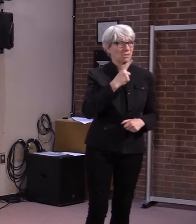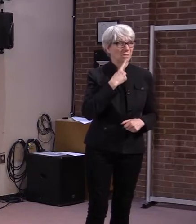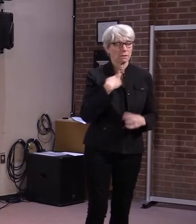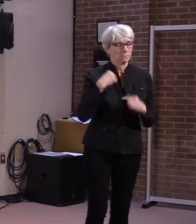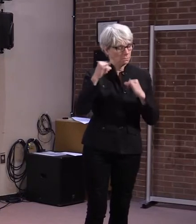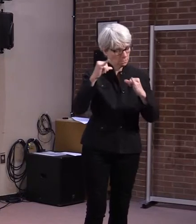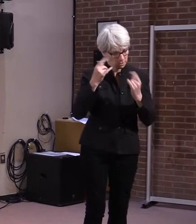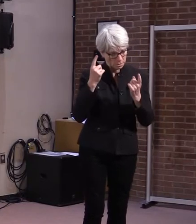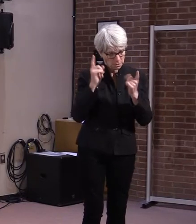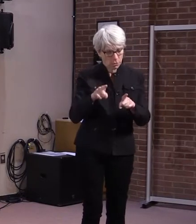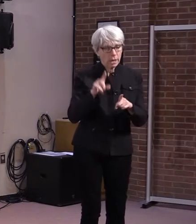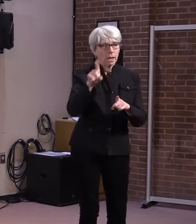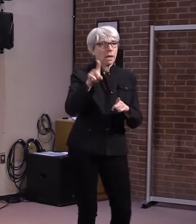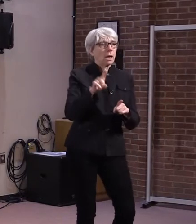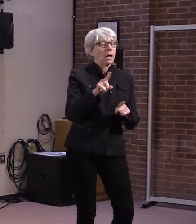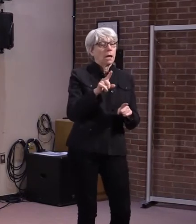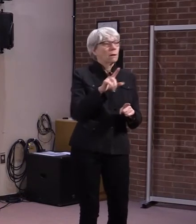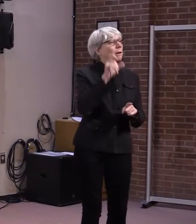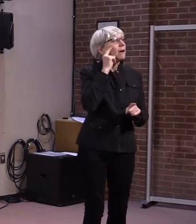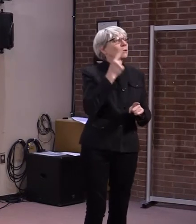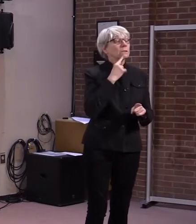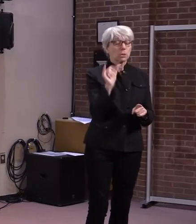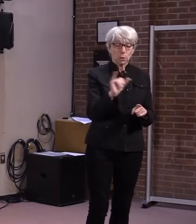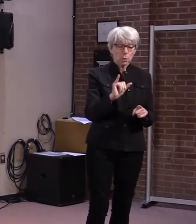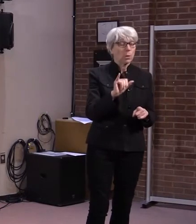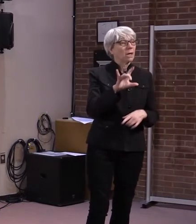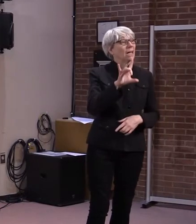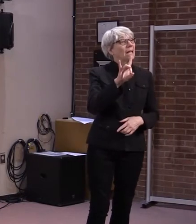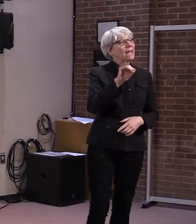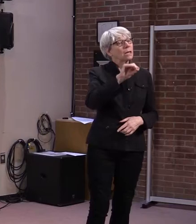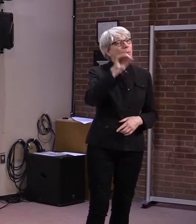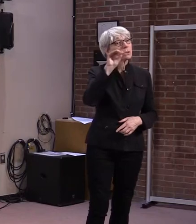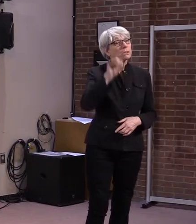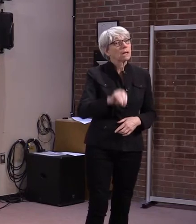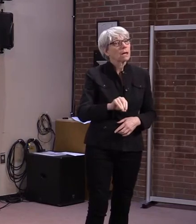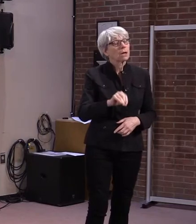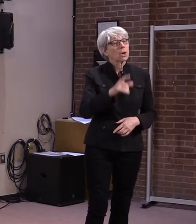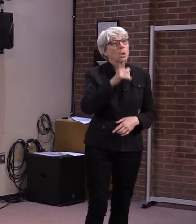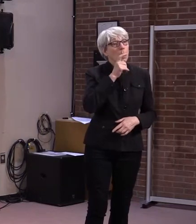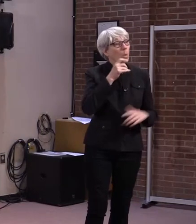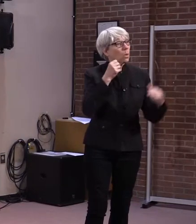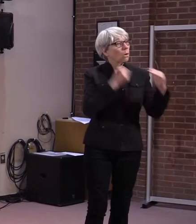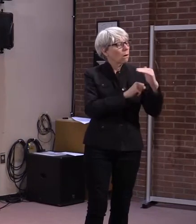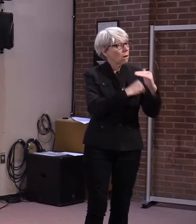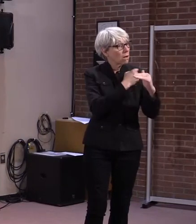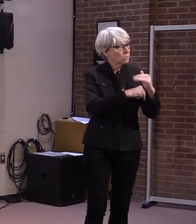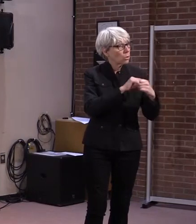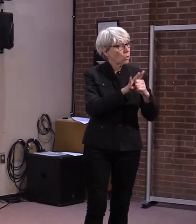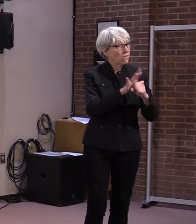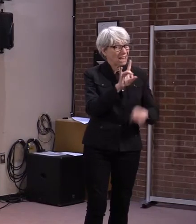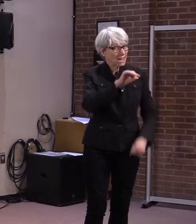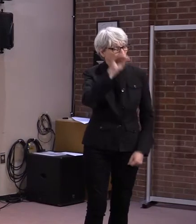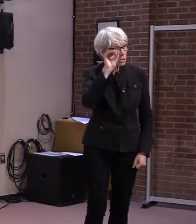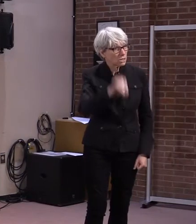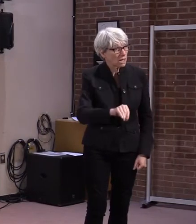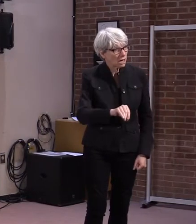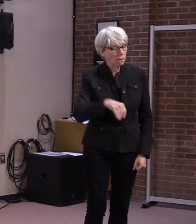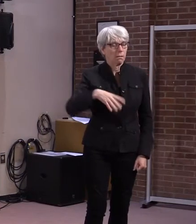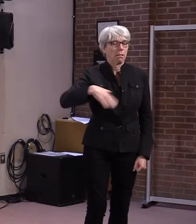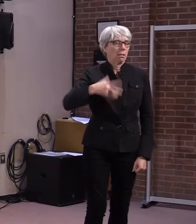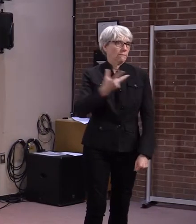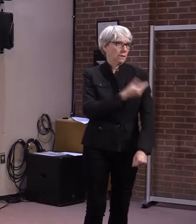recent hospitalizations, and so did the governor in his remarks, 80% of the recent hospitalizations were among